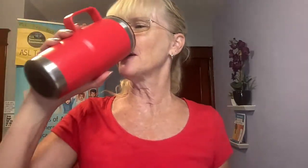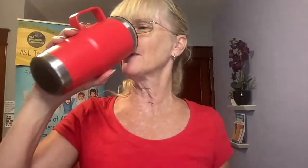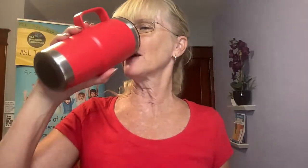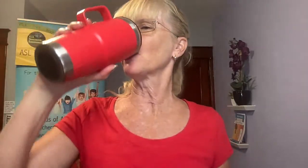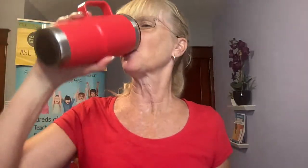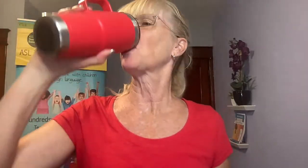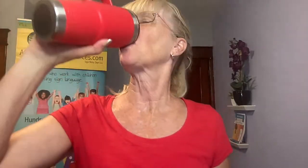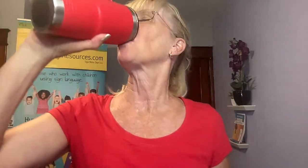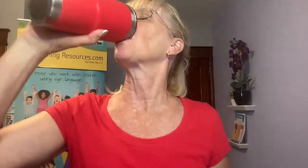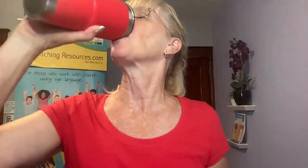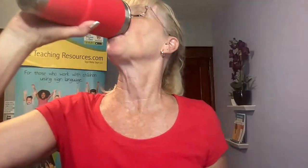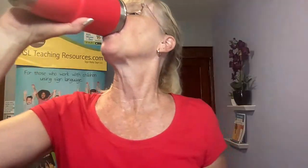go.